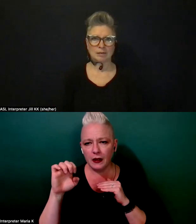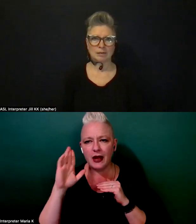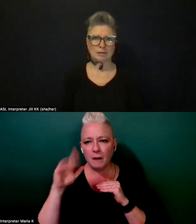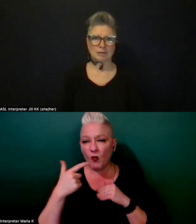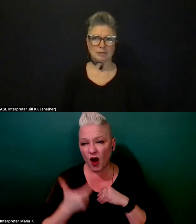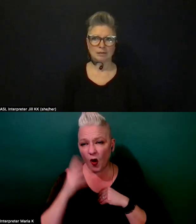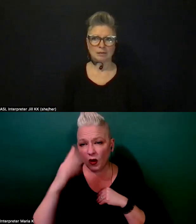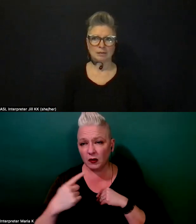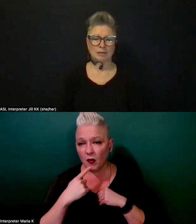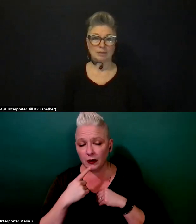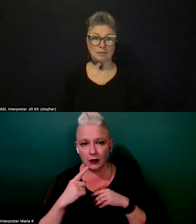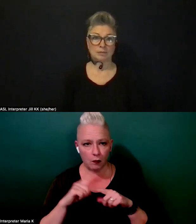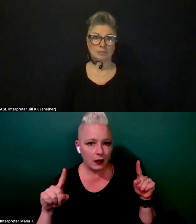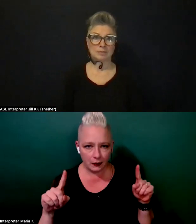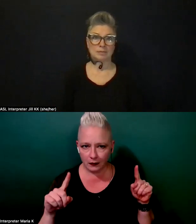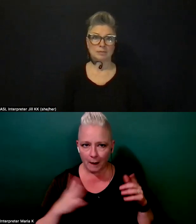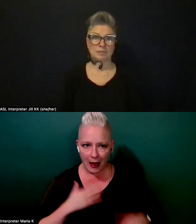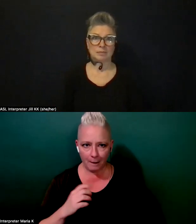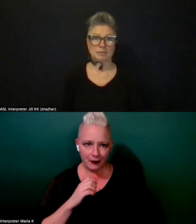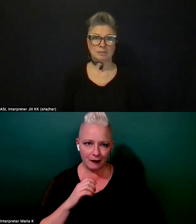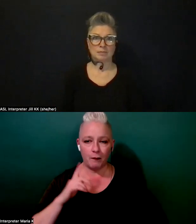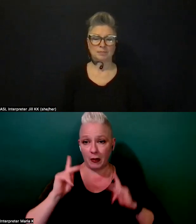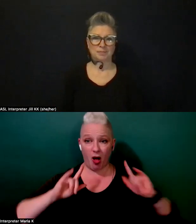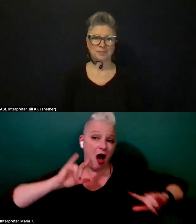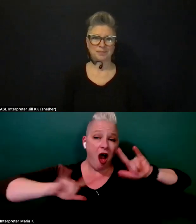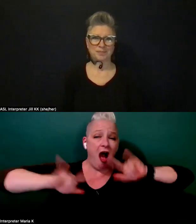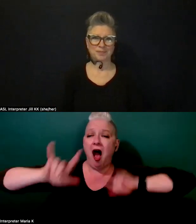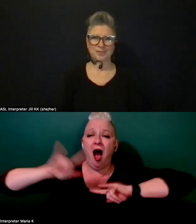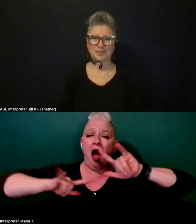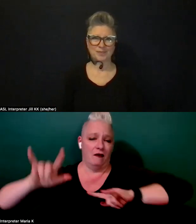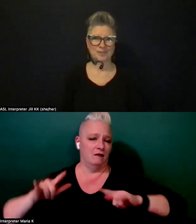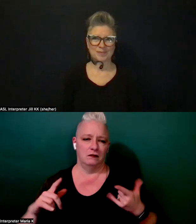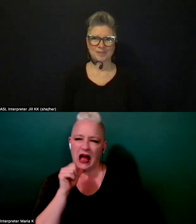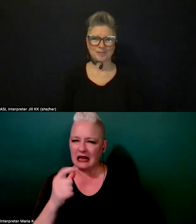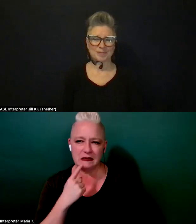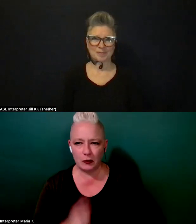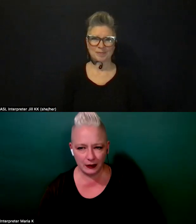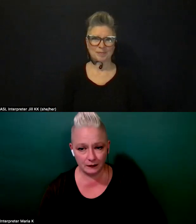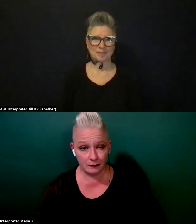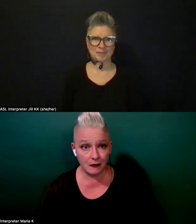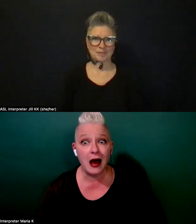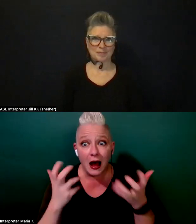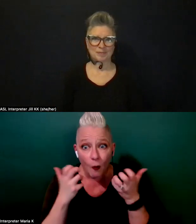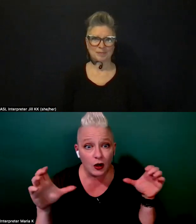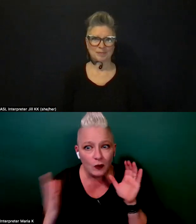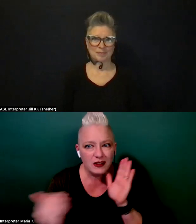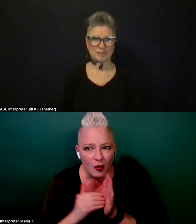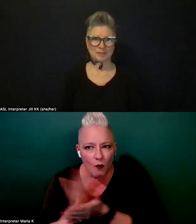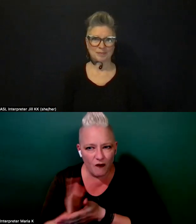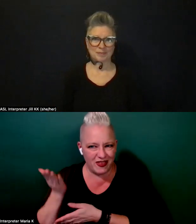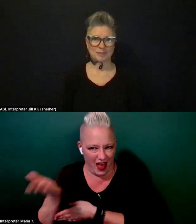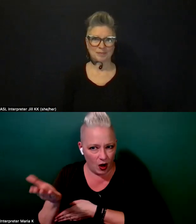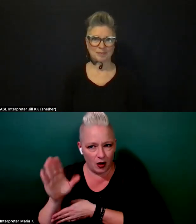letdown. So I'm really glad that all the love for it. I mean, I want to do another movie at Biltmore. I think it'd be really